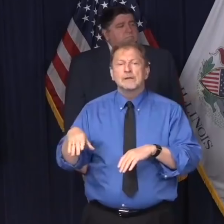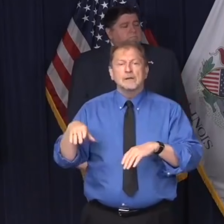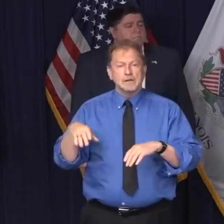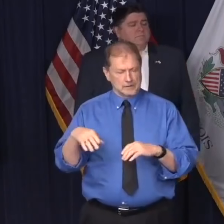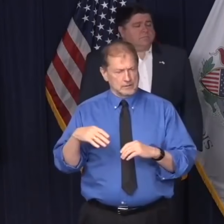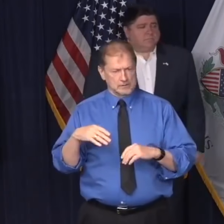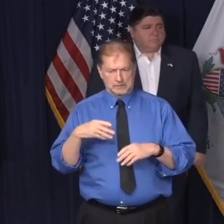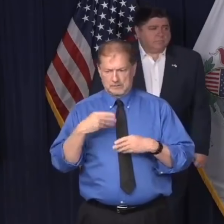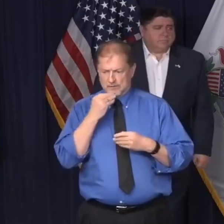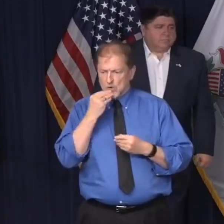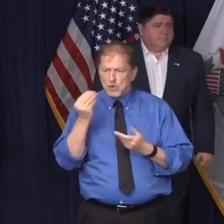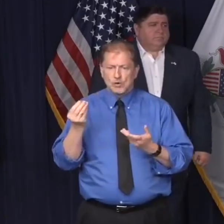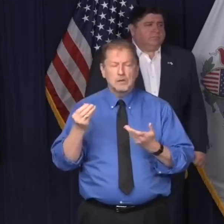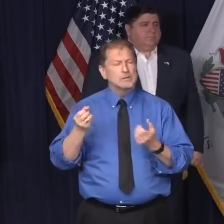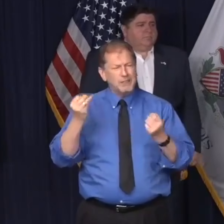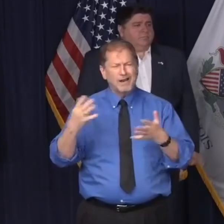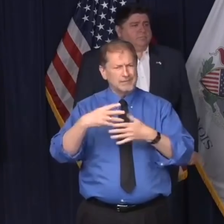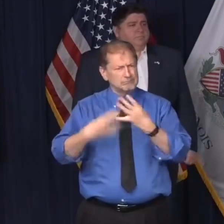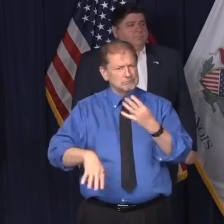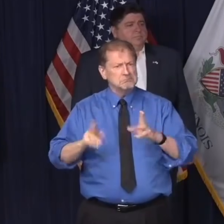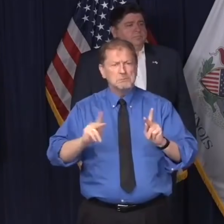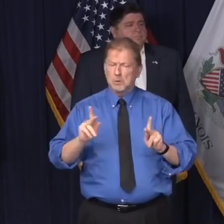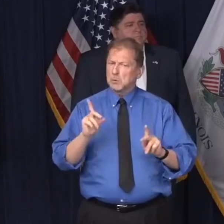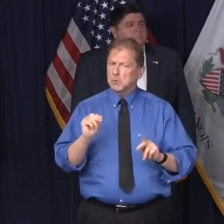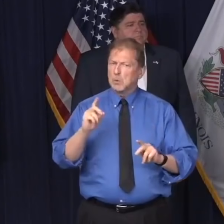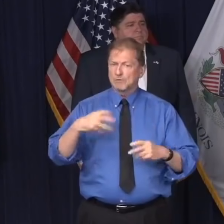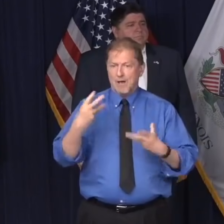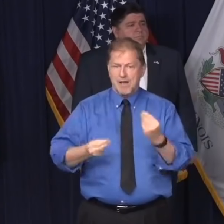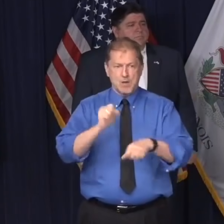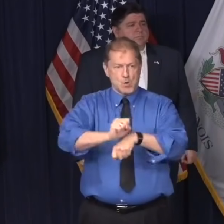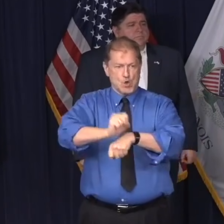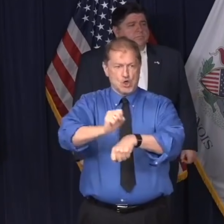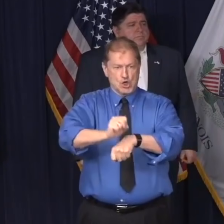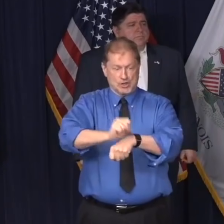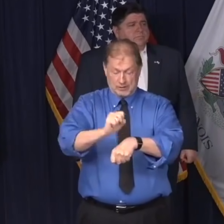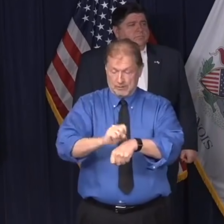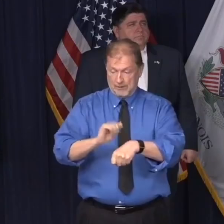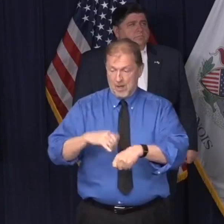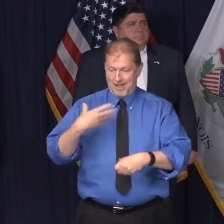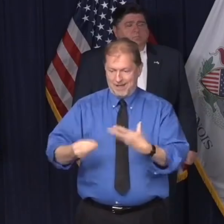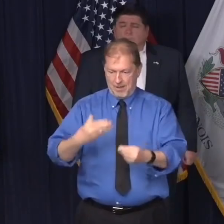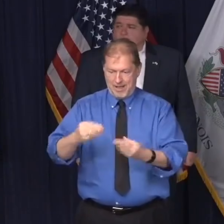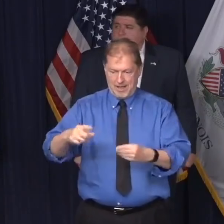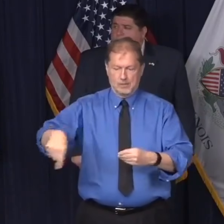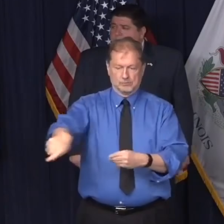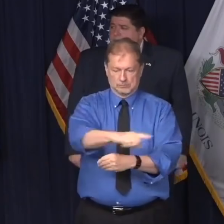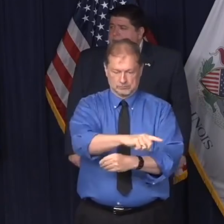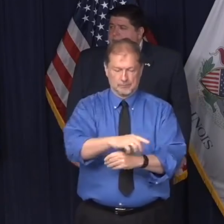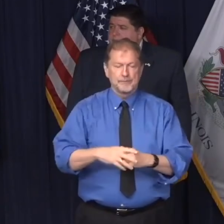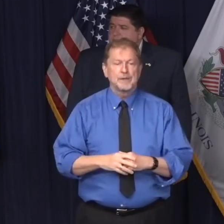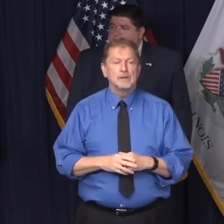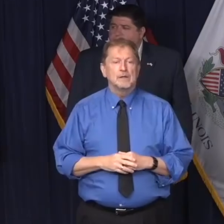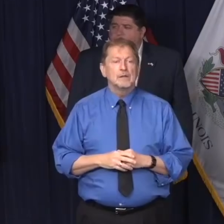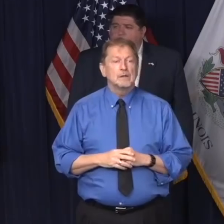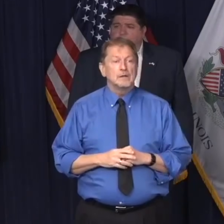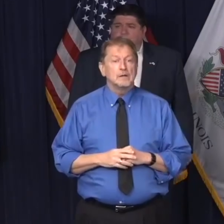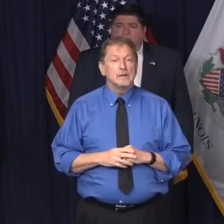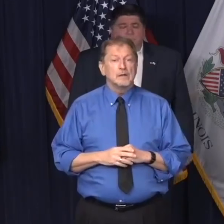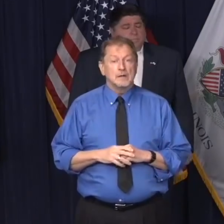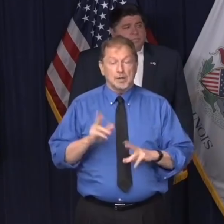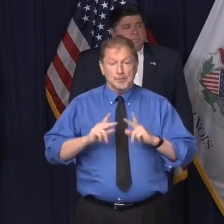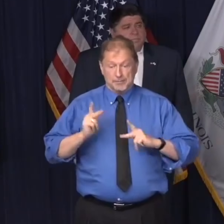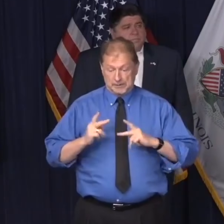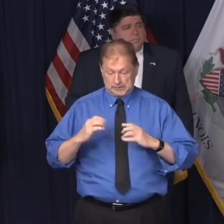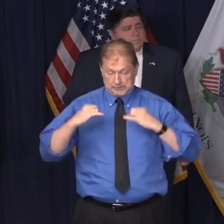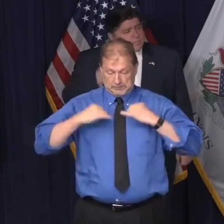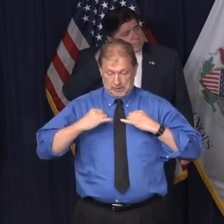are many people that do go out. There are people who are under the stay-at-home